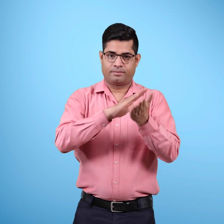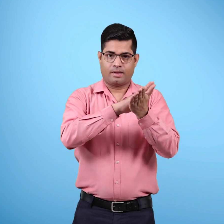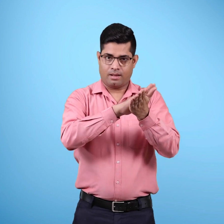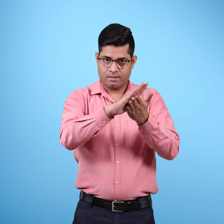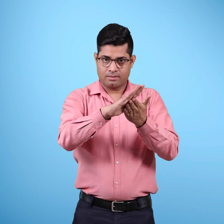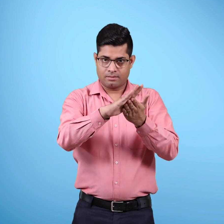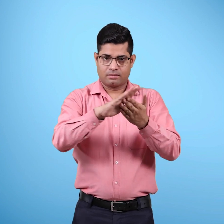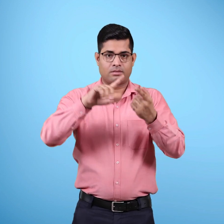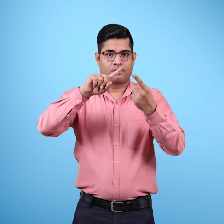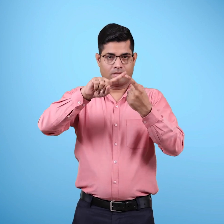herbs,